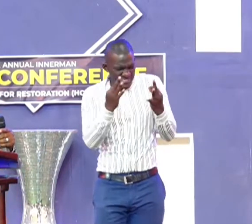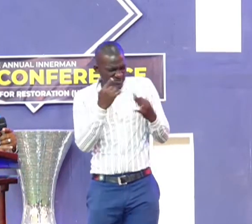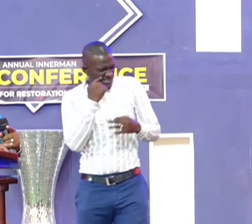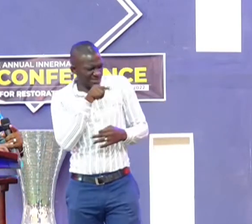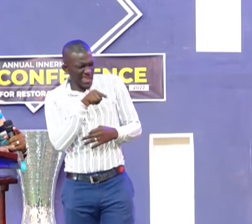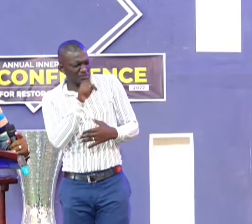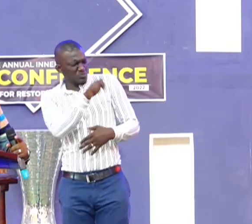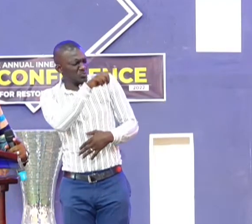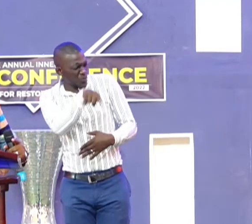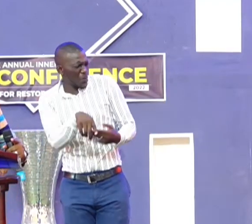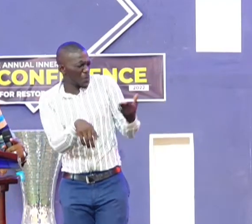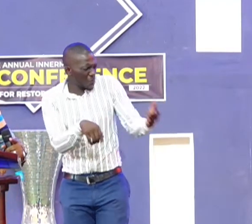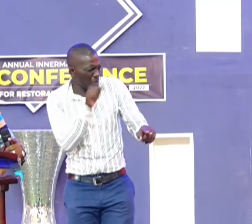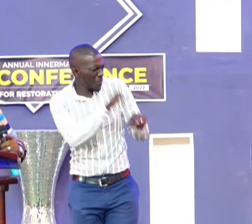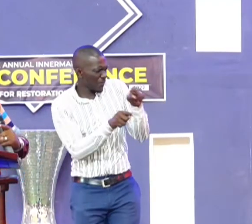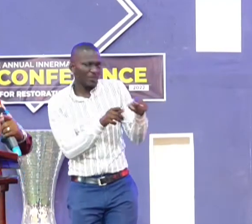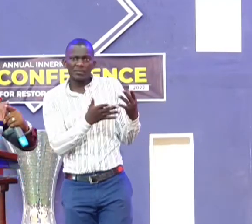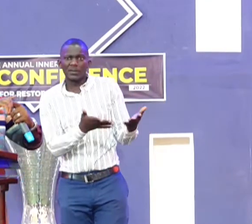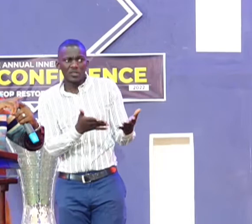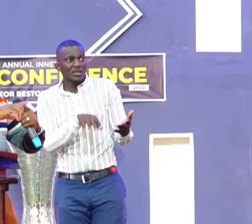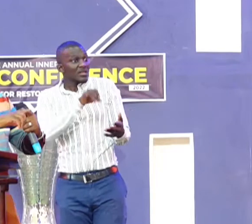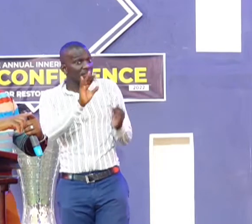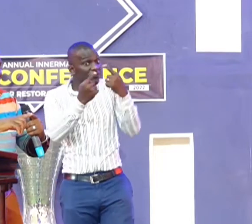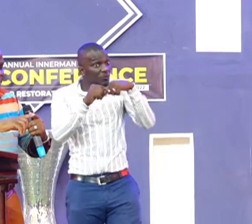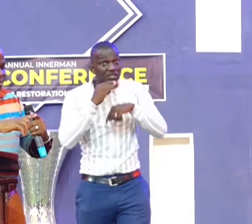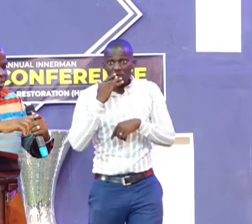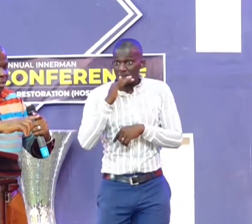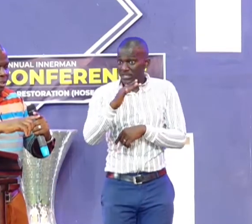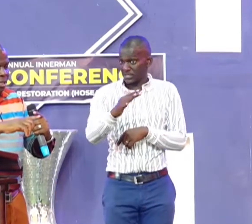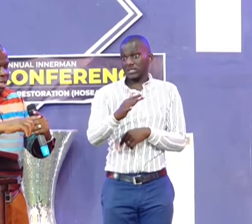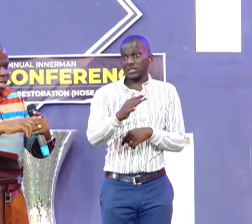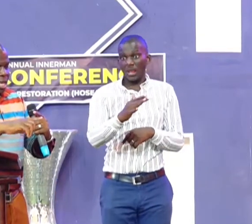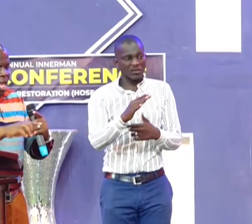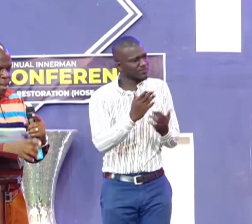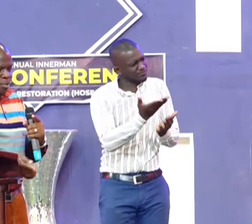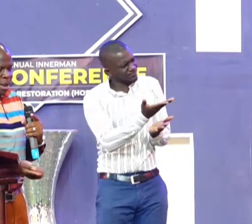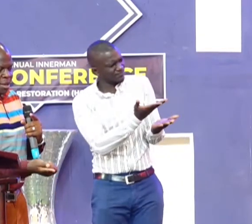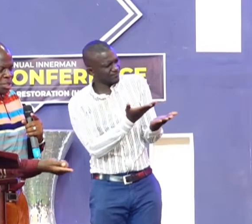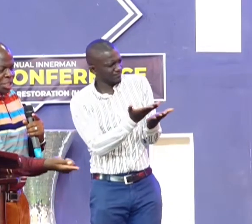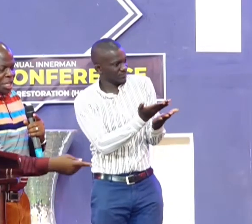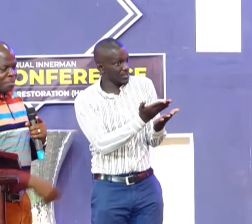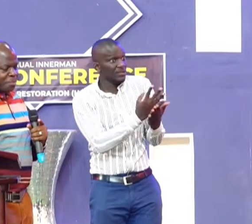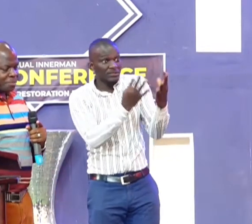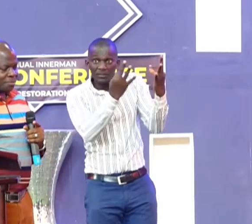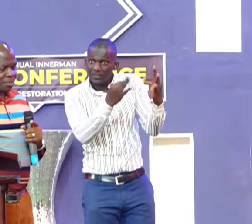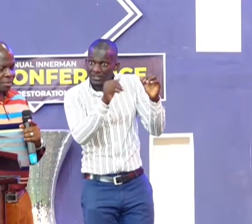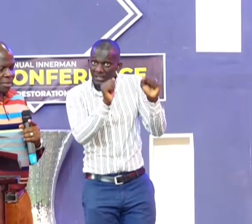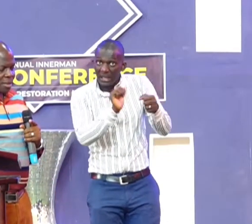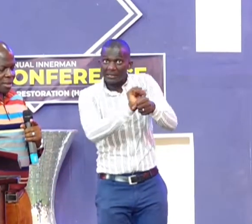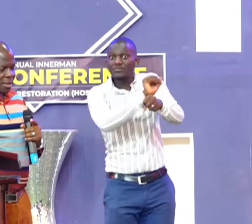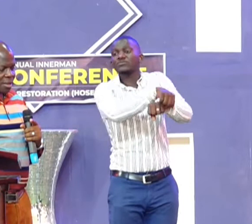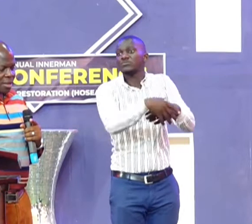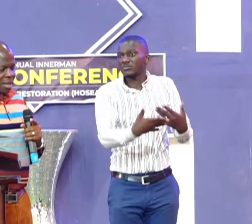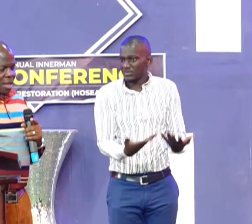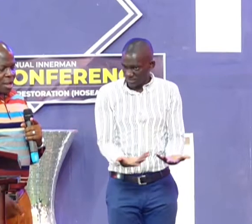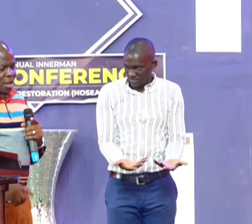Maybe even the mistakes we see in them. Singa tuzoogera. If we speak them out. Ebimu baali biyiseemu. Some of the